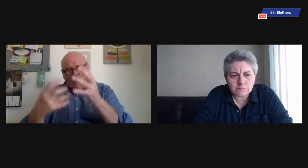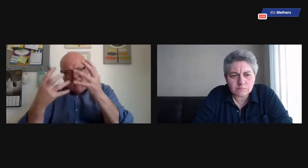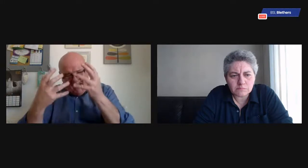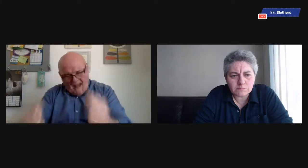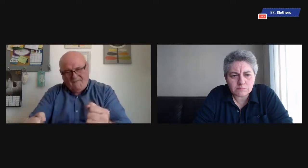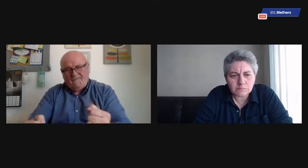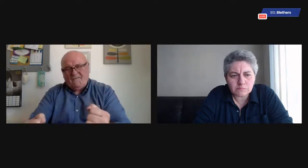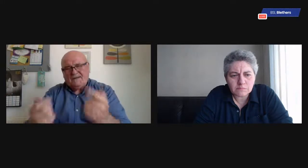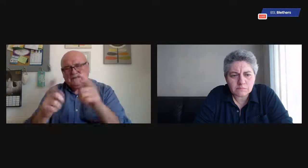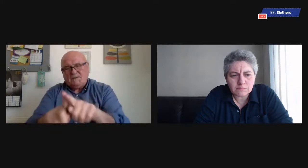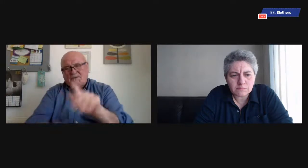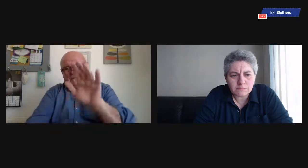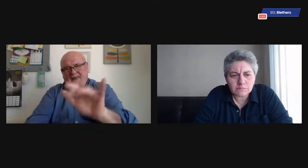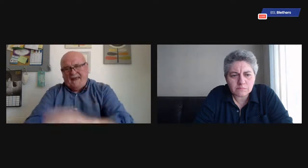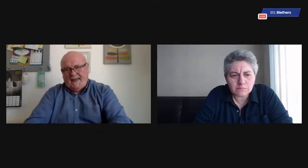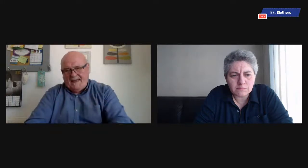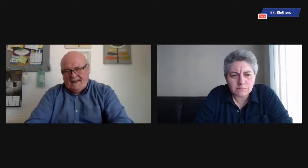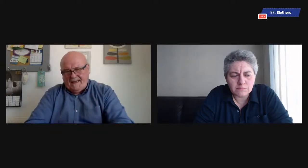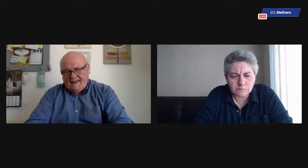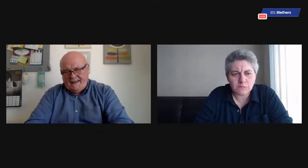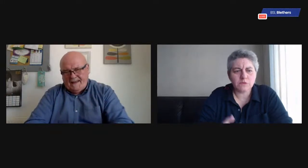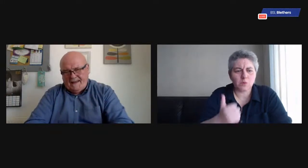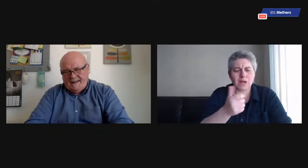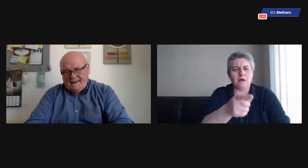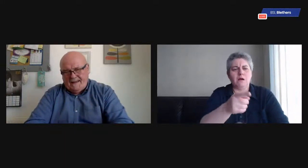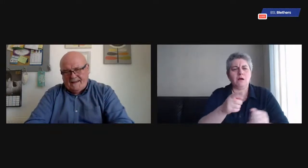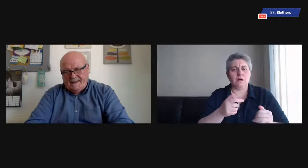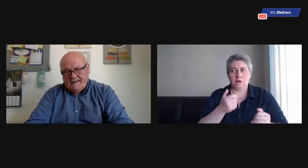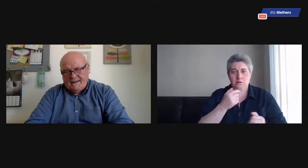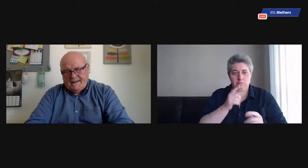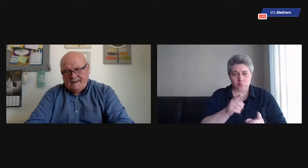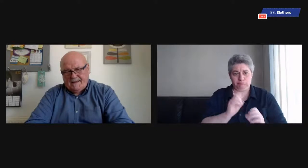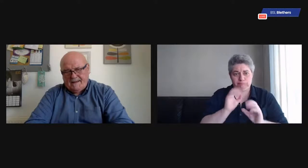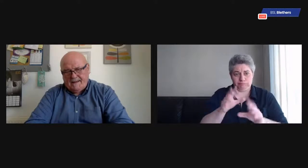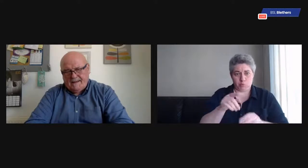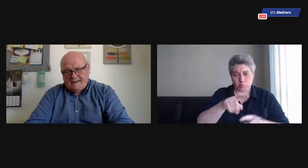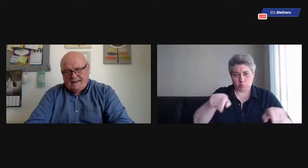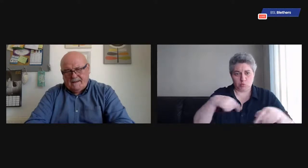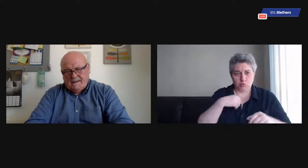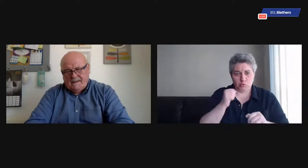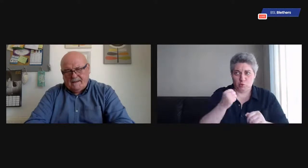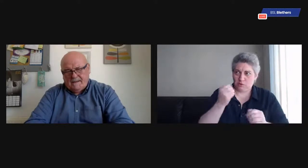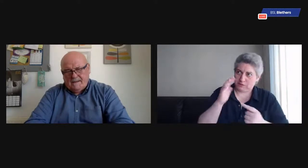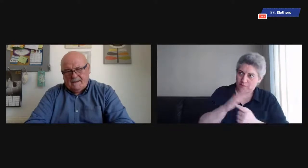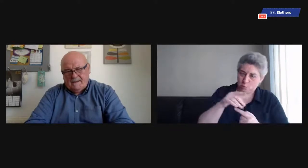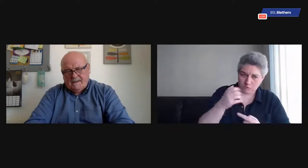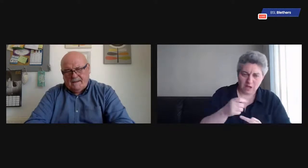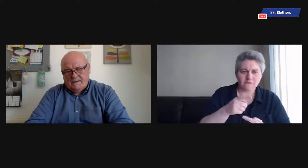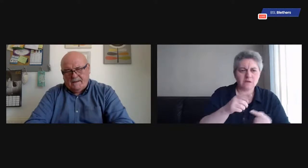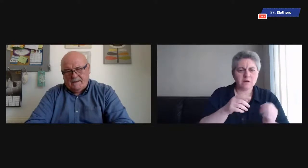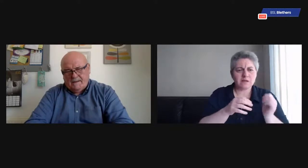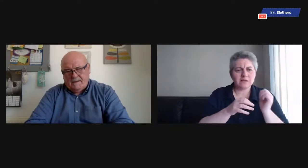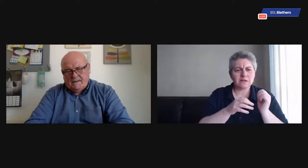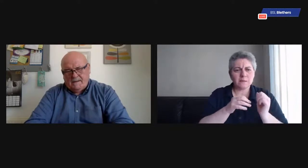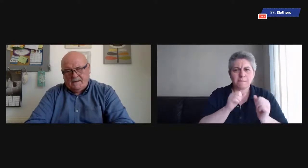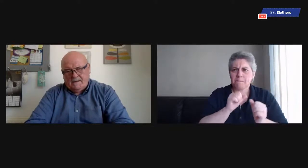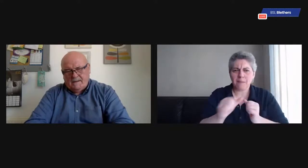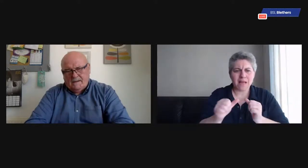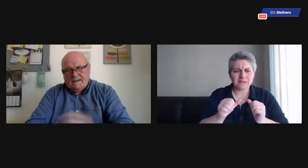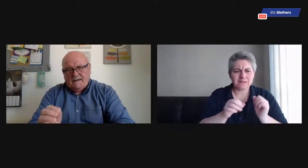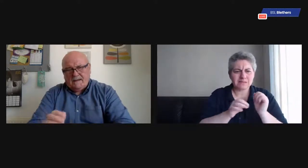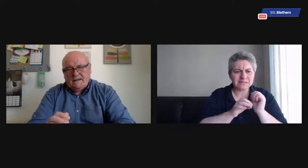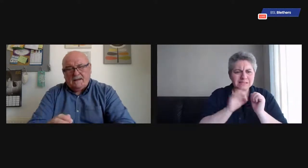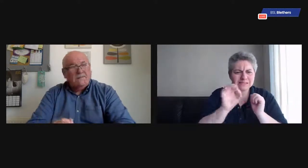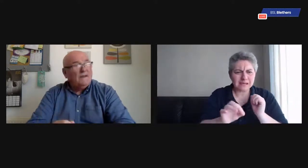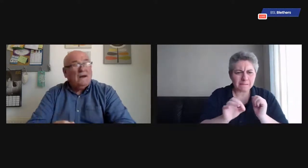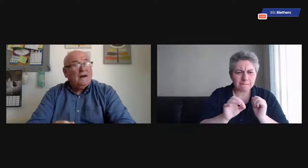All of that covers everything. And we have it, it works, and it is a benefit to everyone. So I think what you're saying,